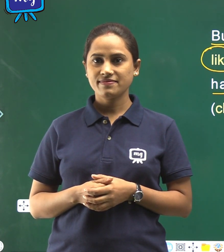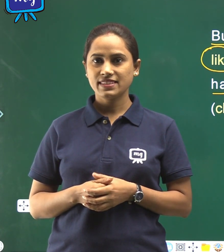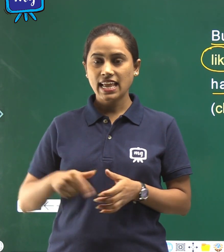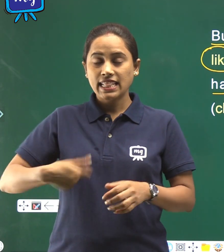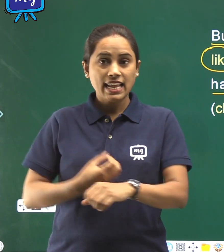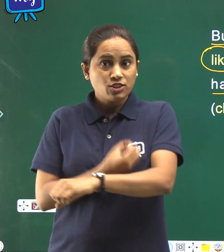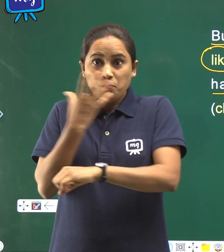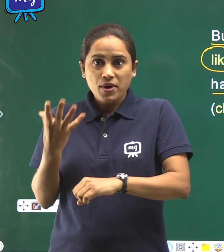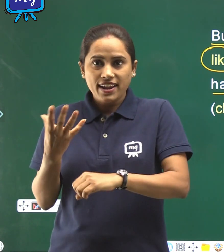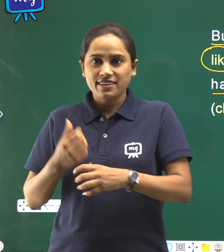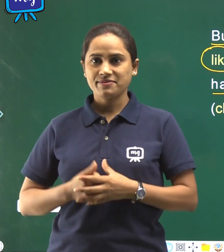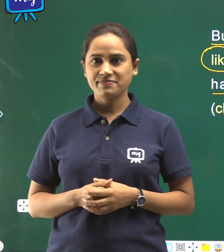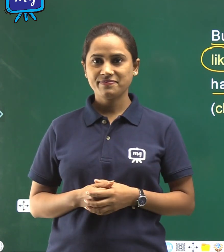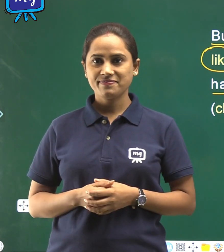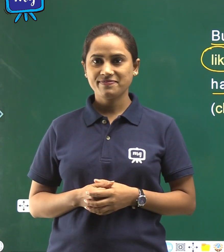their spring,